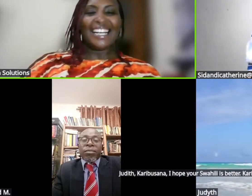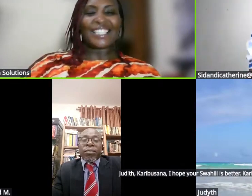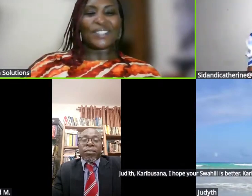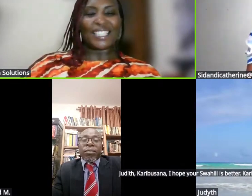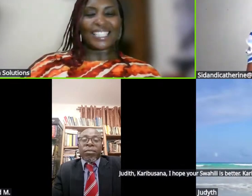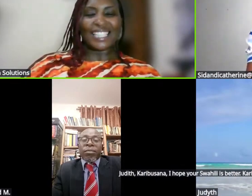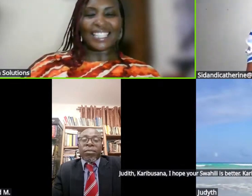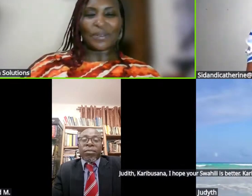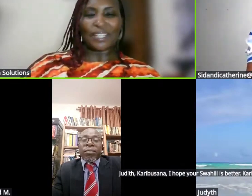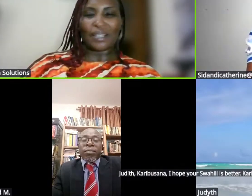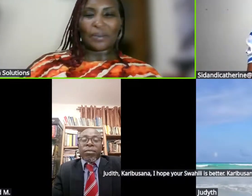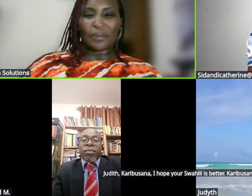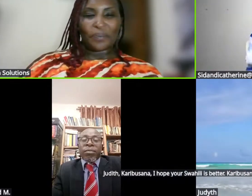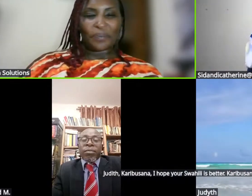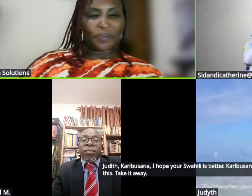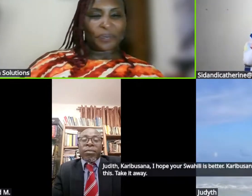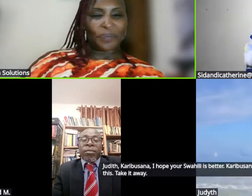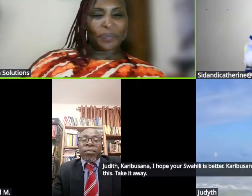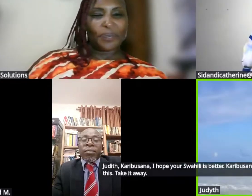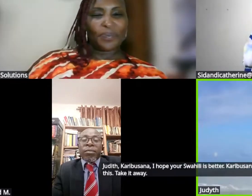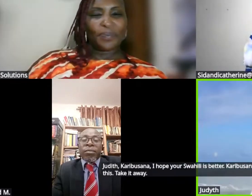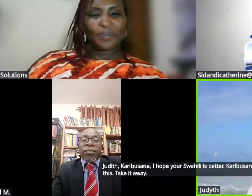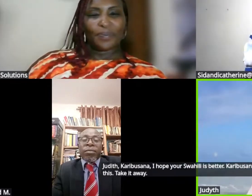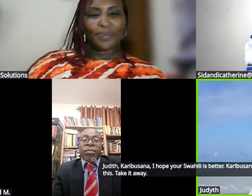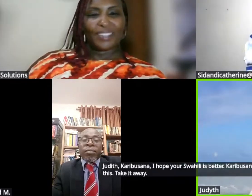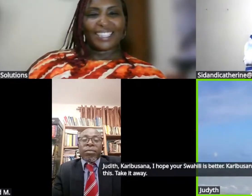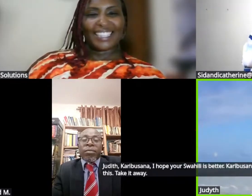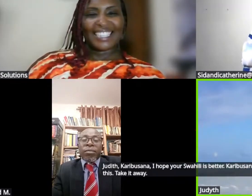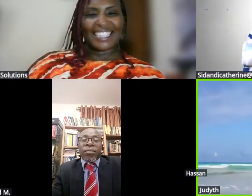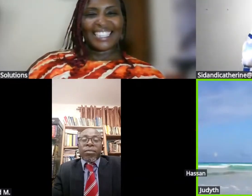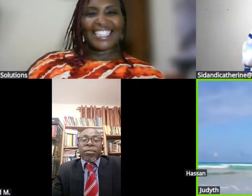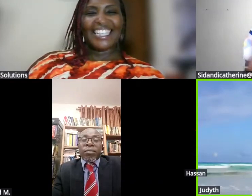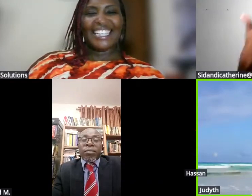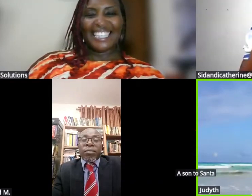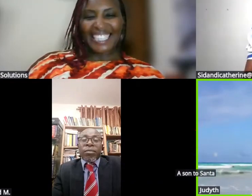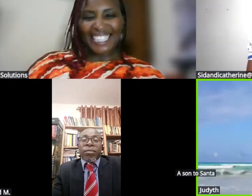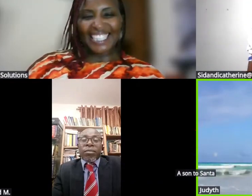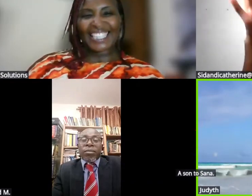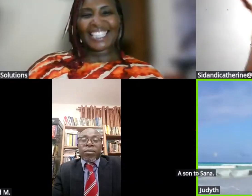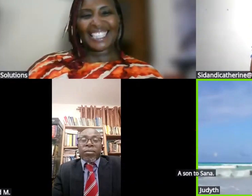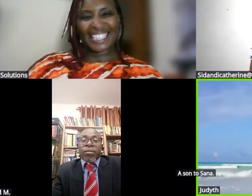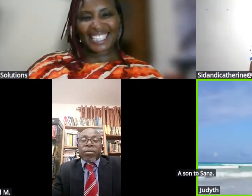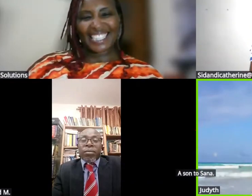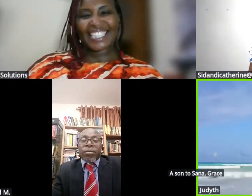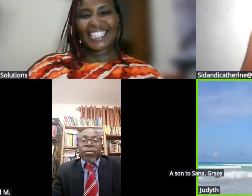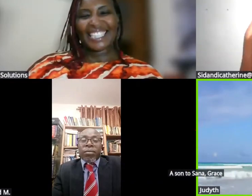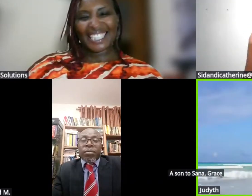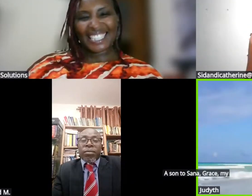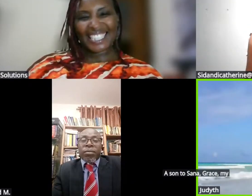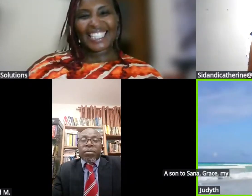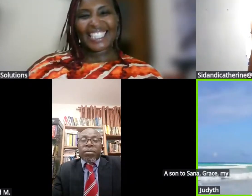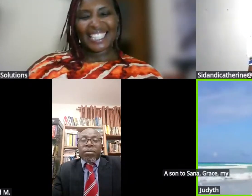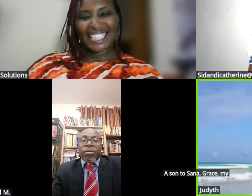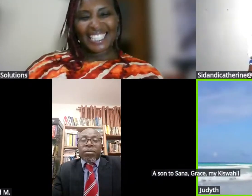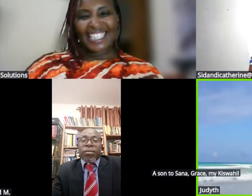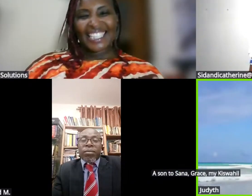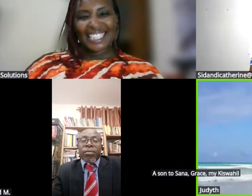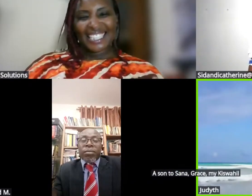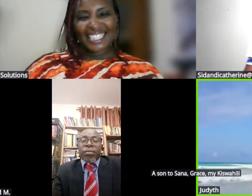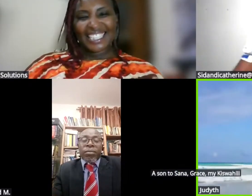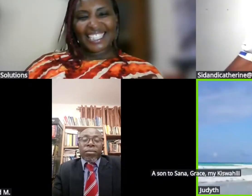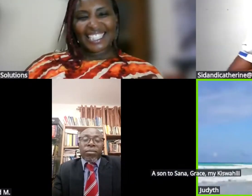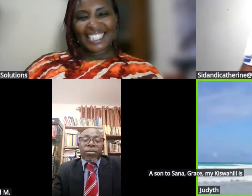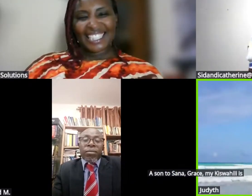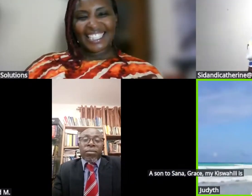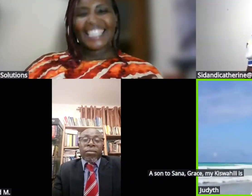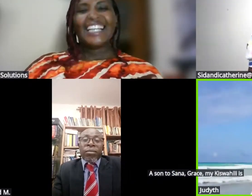And let's do this. Take it away. Asante sana, Grace. My Kiswahili is very